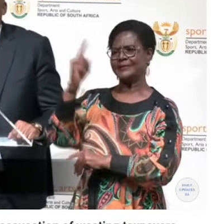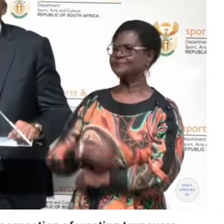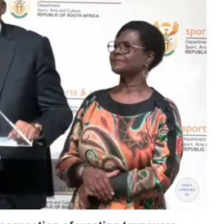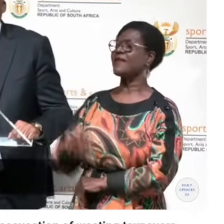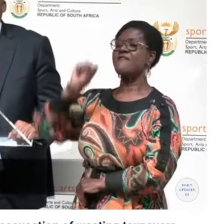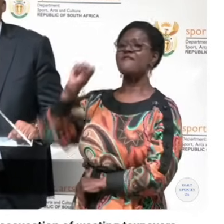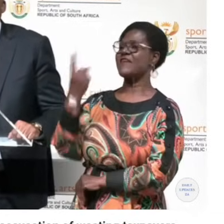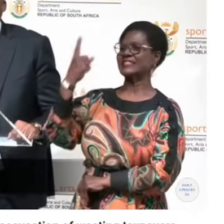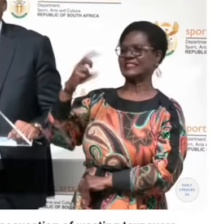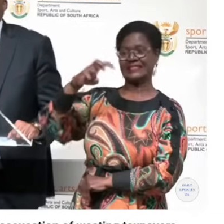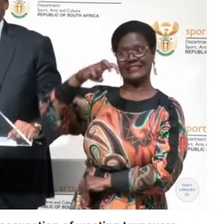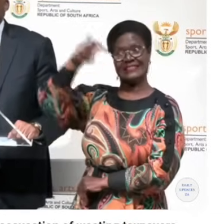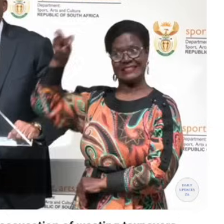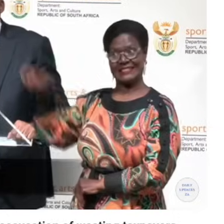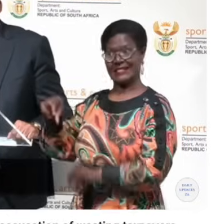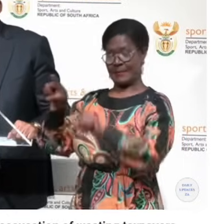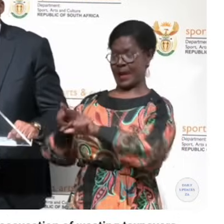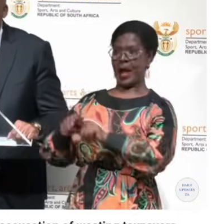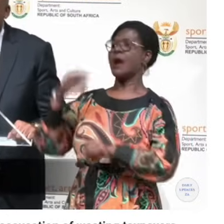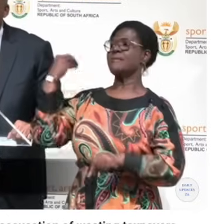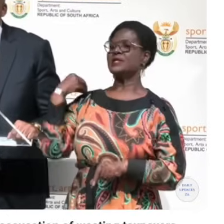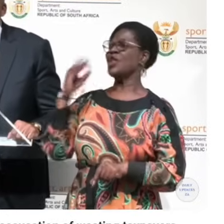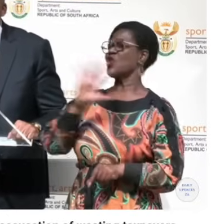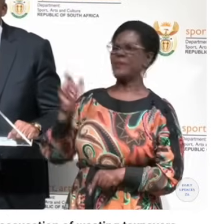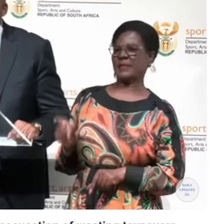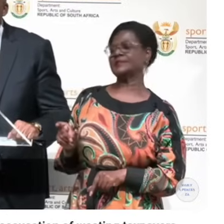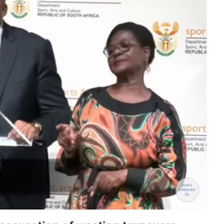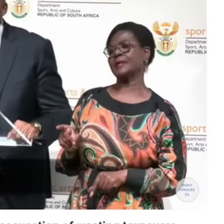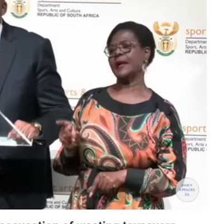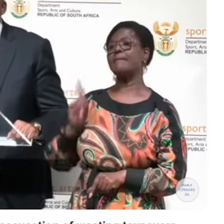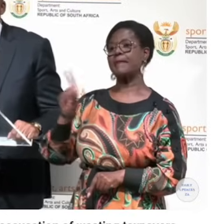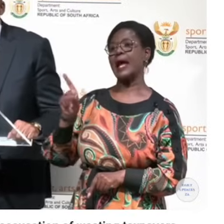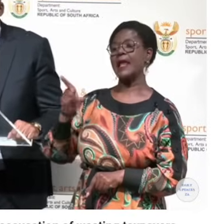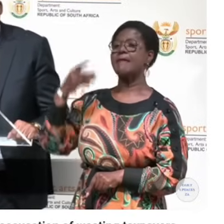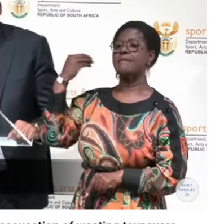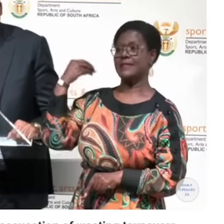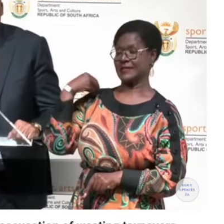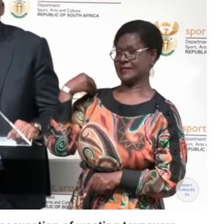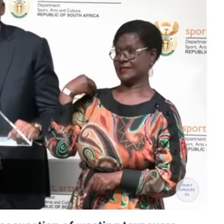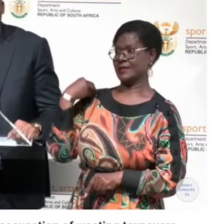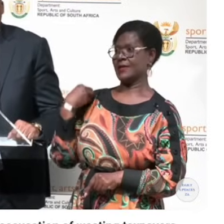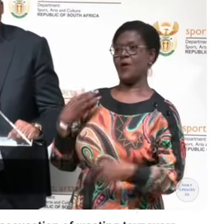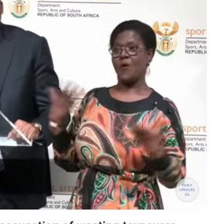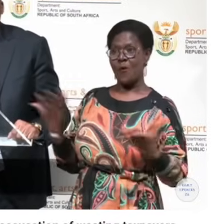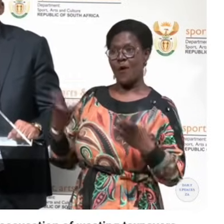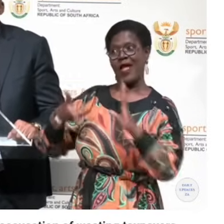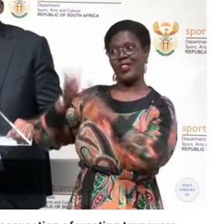a minister, the first one as a minister, not as a person, as a minister, was to the